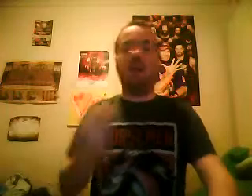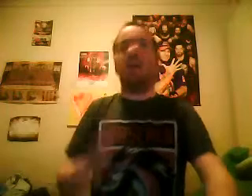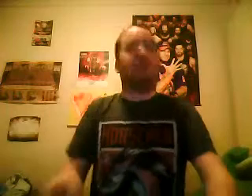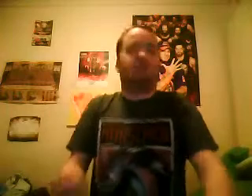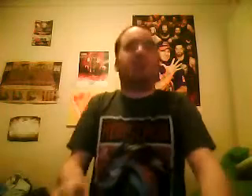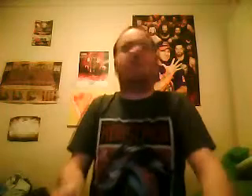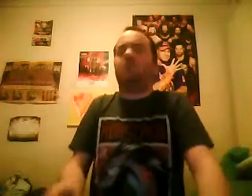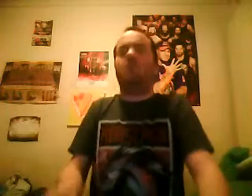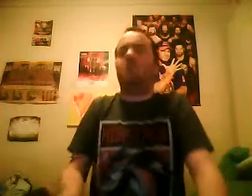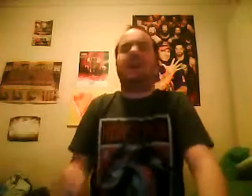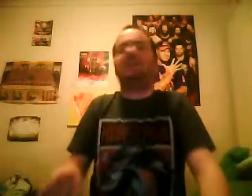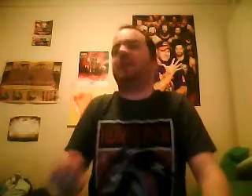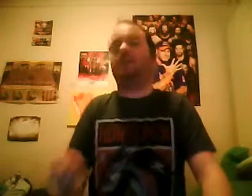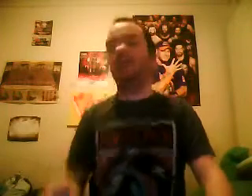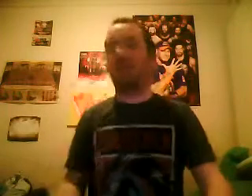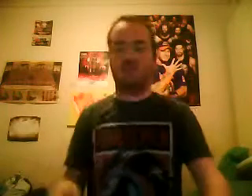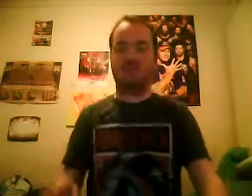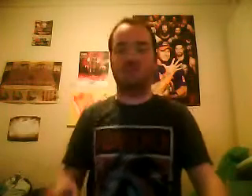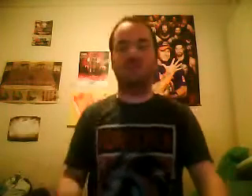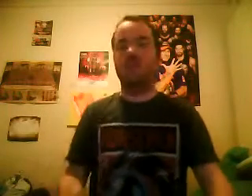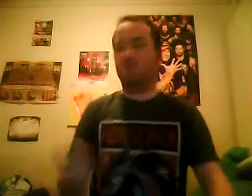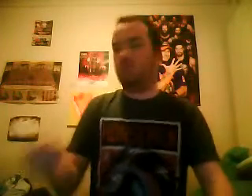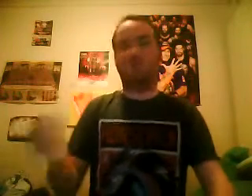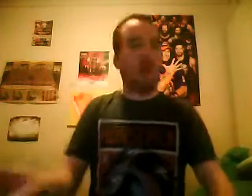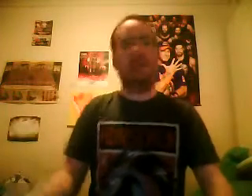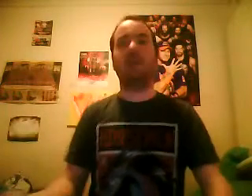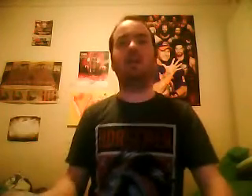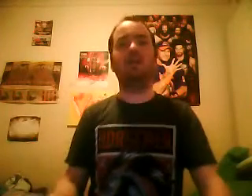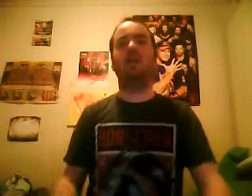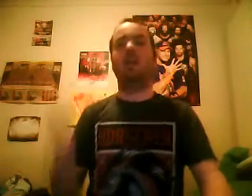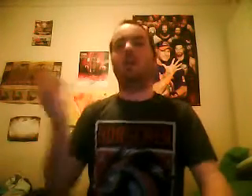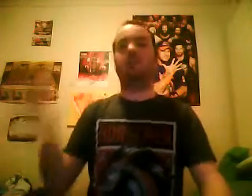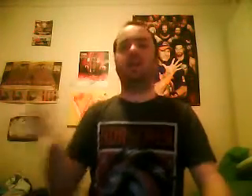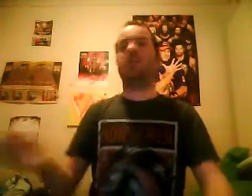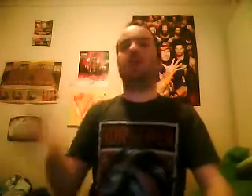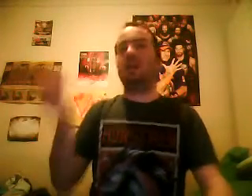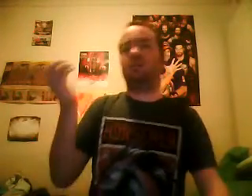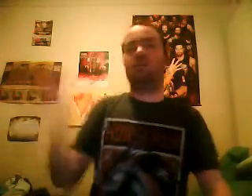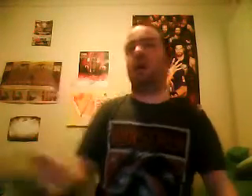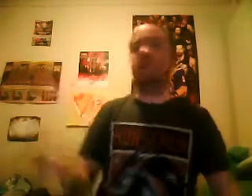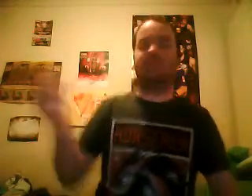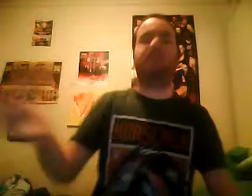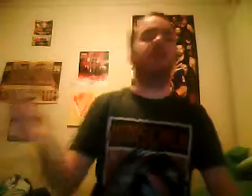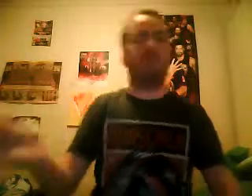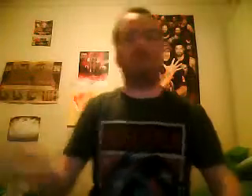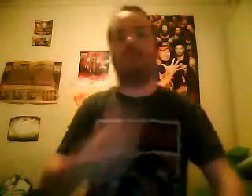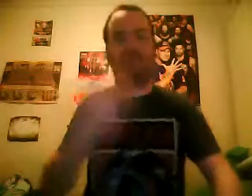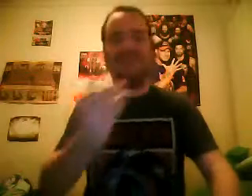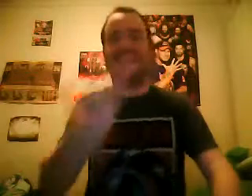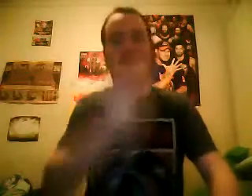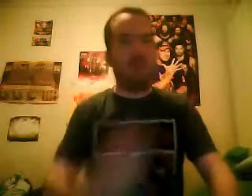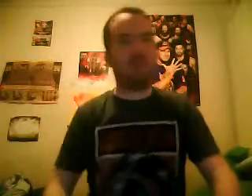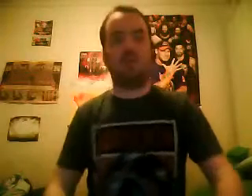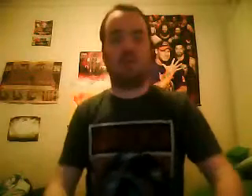like Charlotte more as a face. She's a great heel, but I feel like Charlotte is better off being in a babyface